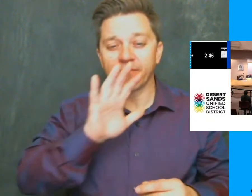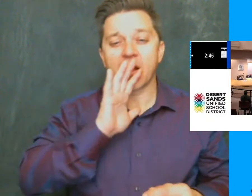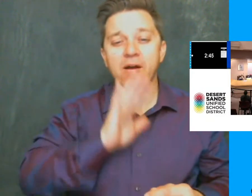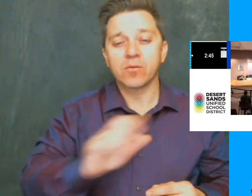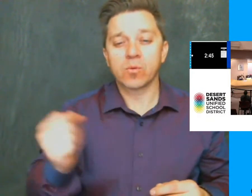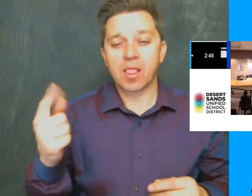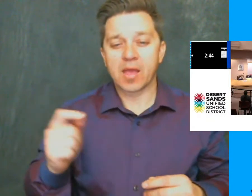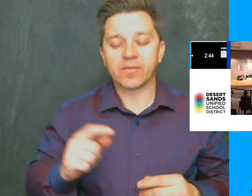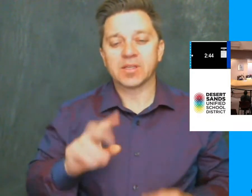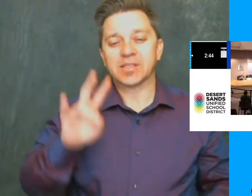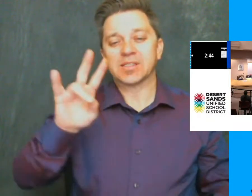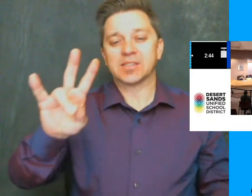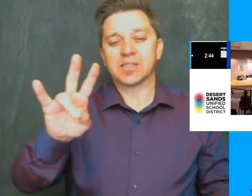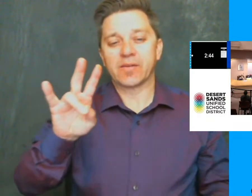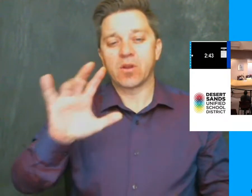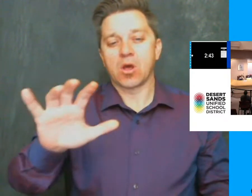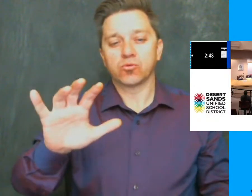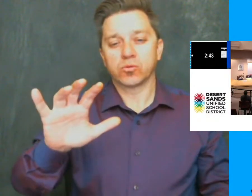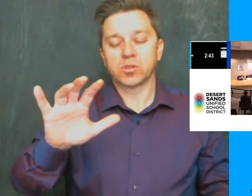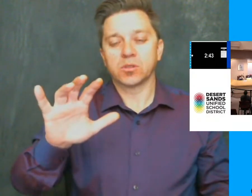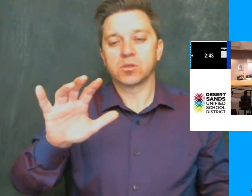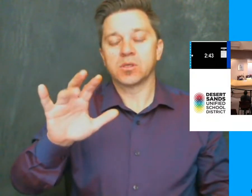been